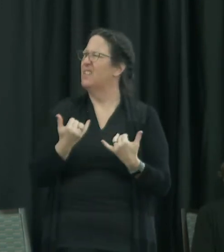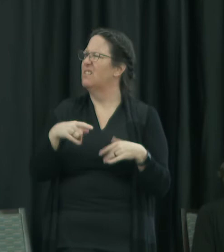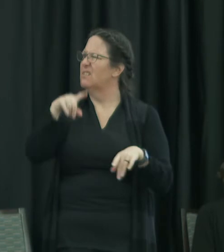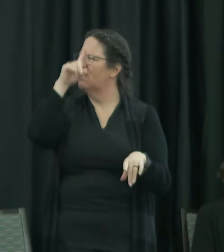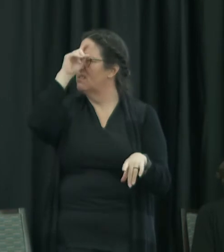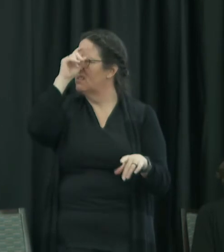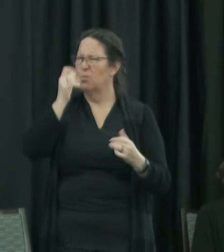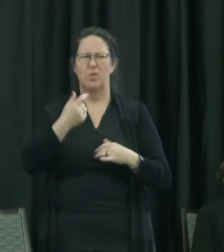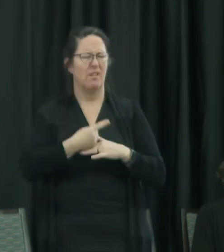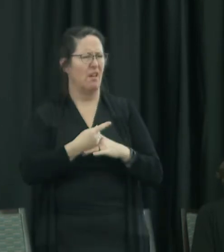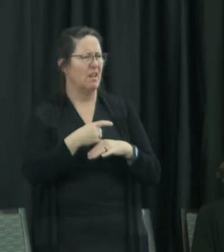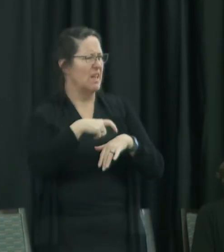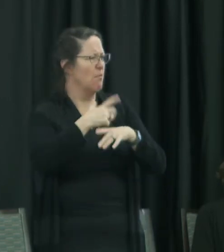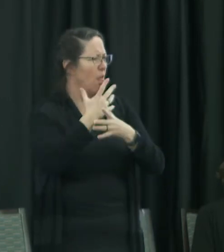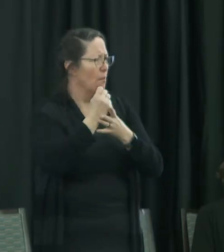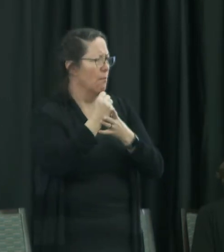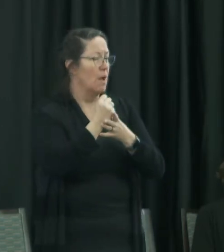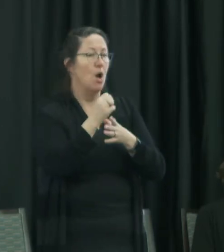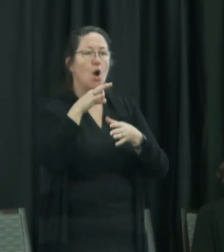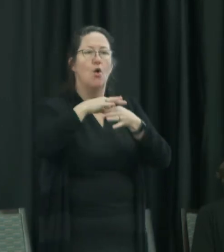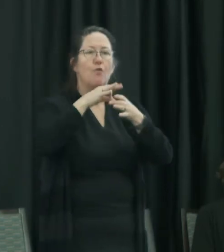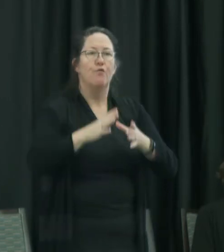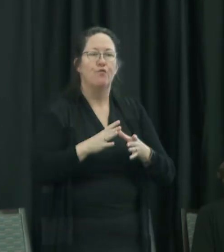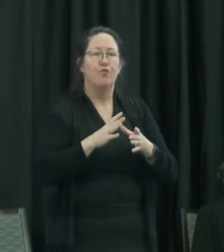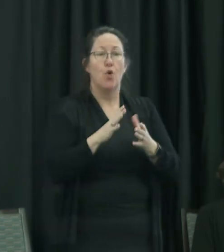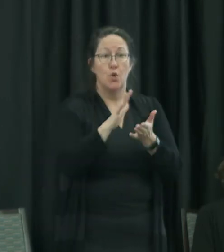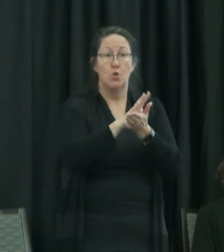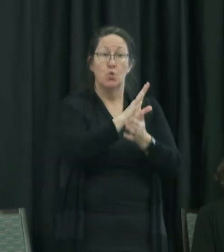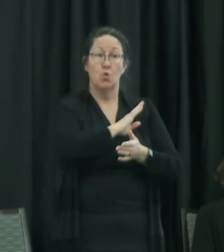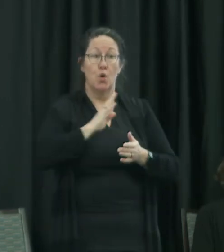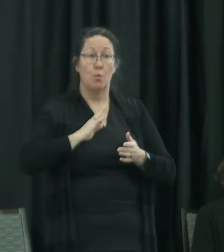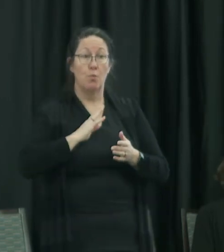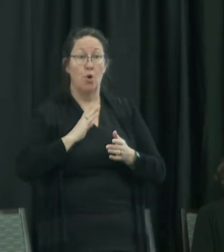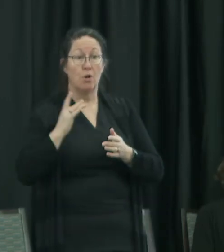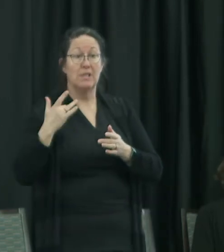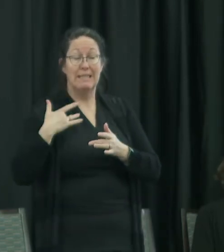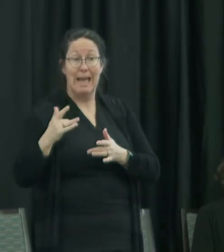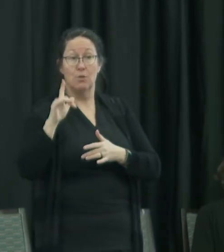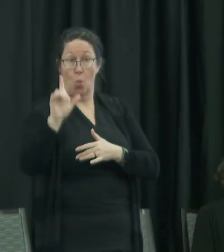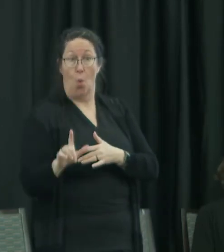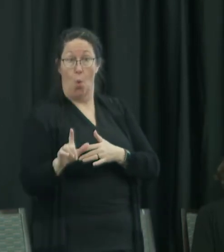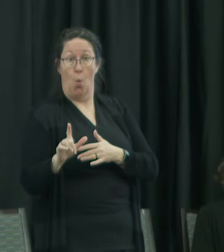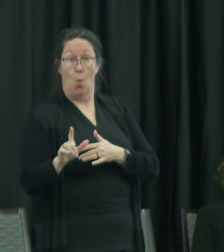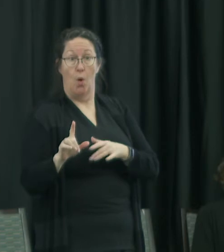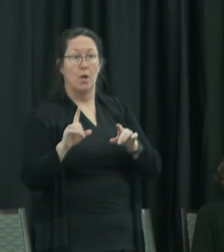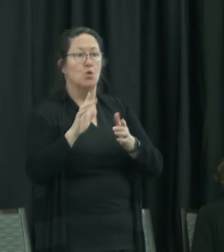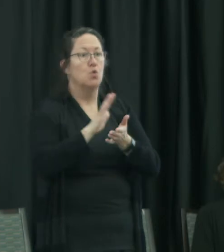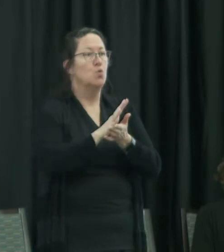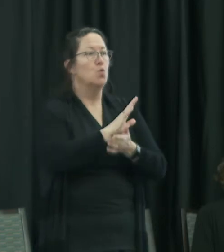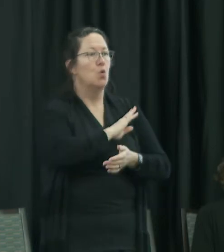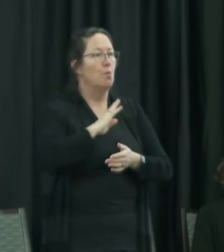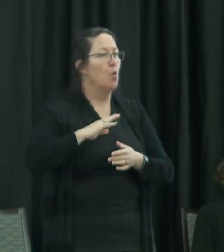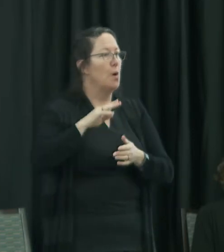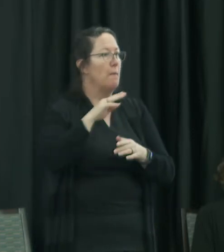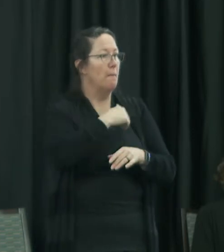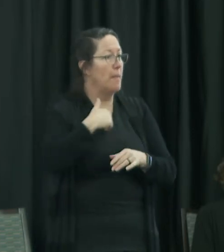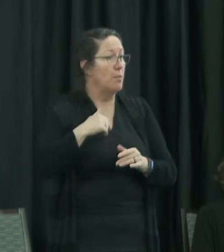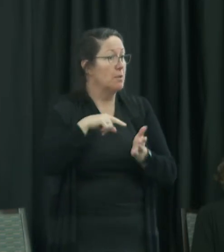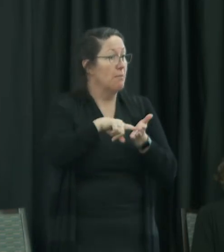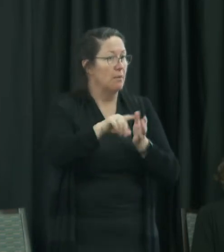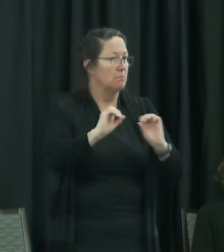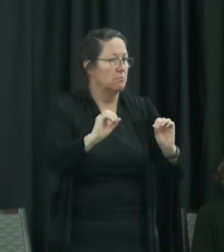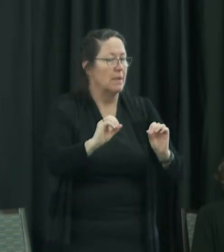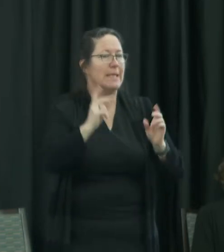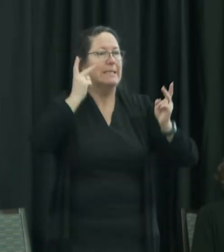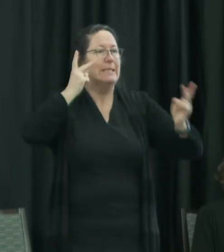today? Voter turnout for school board elections historically is very low. School board members are not paid, and they oversee